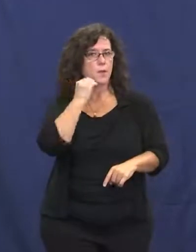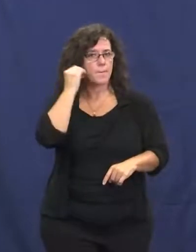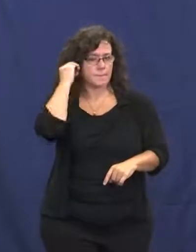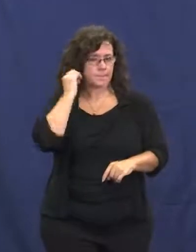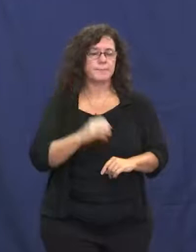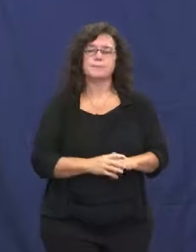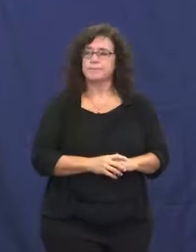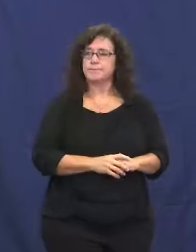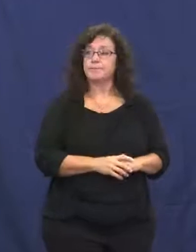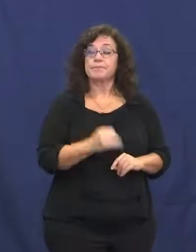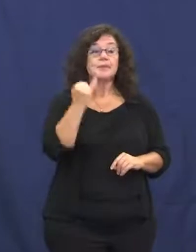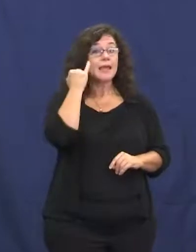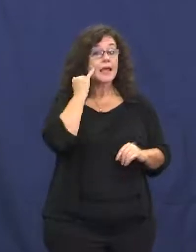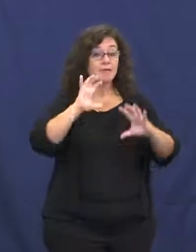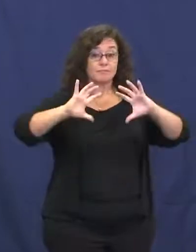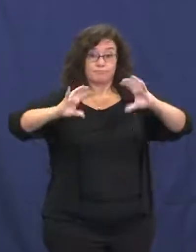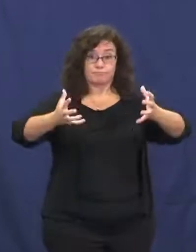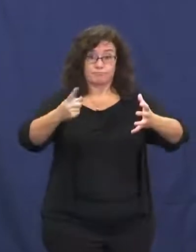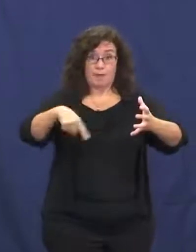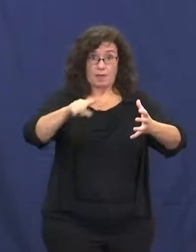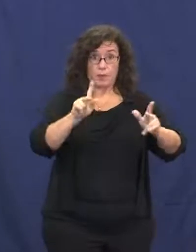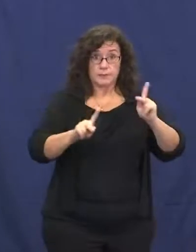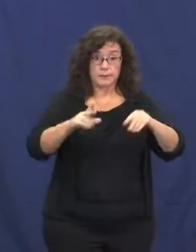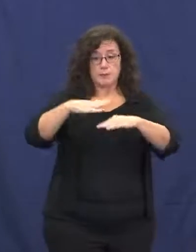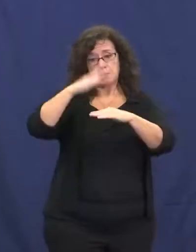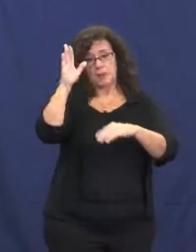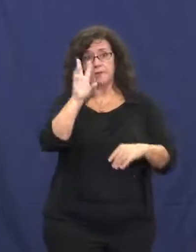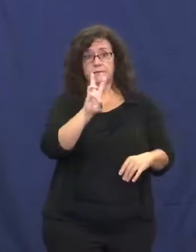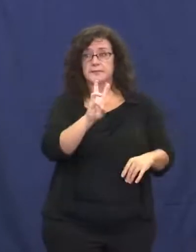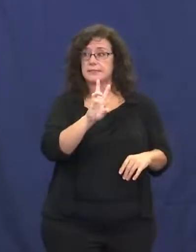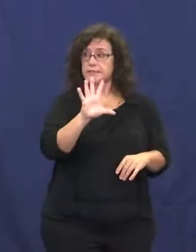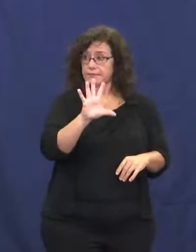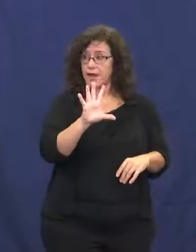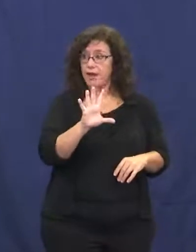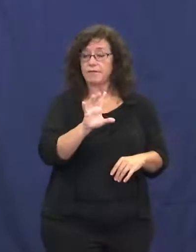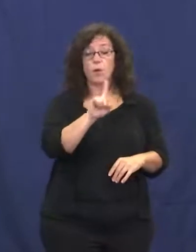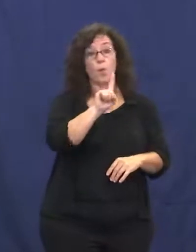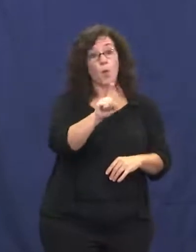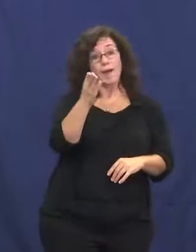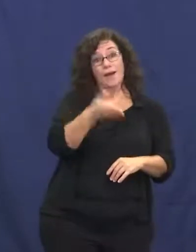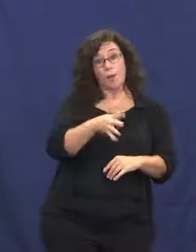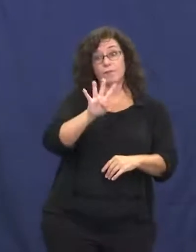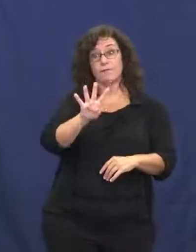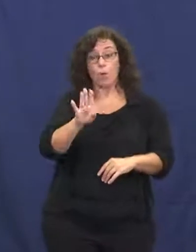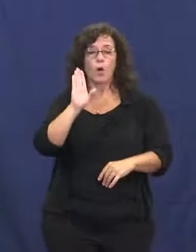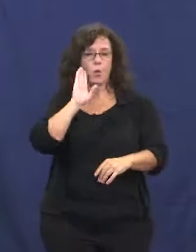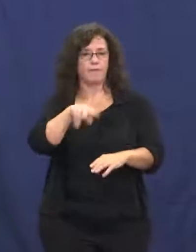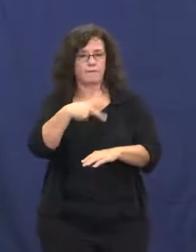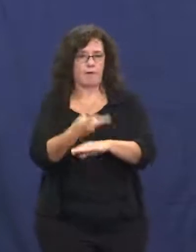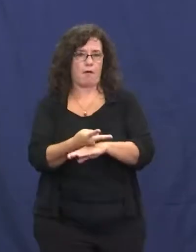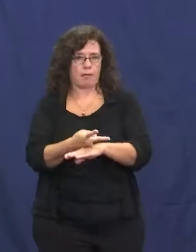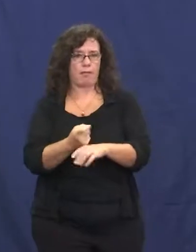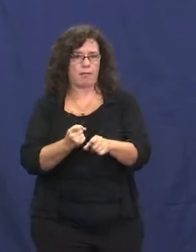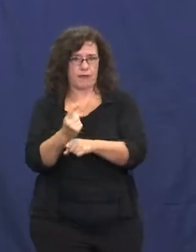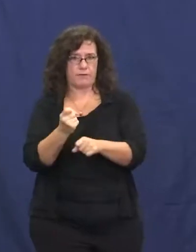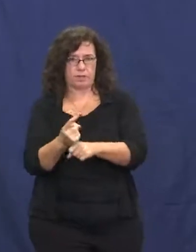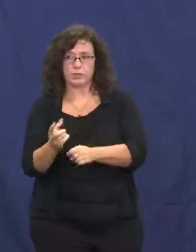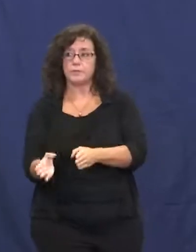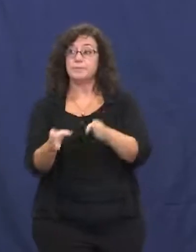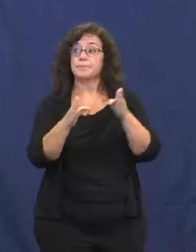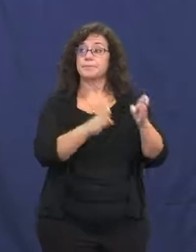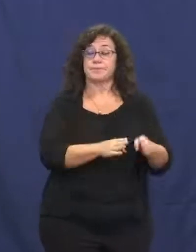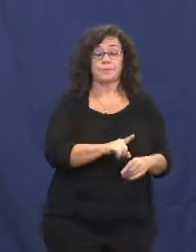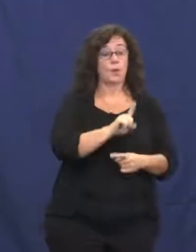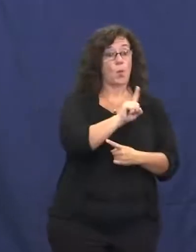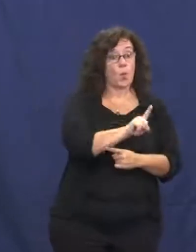individuals, 1 in 4 of those individuals will fall every year. Now, you move that up to 80-year-olds. 1 in 2 of 80-year-olds will fall